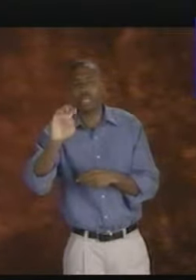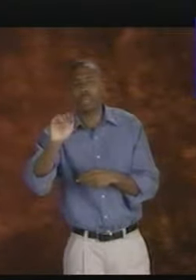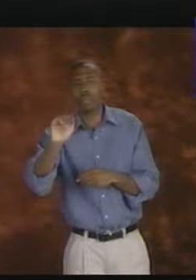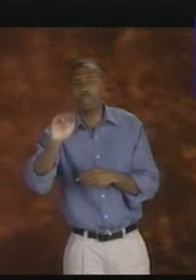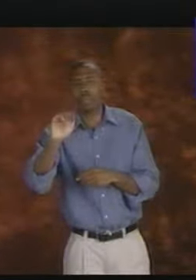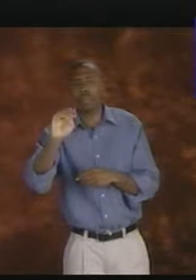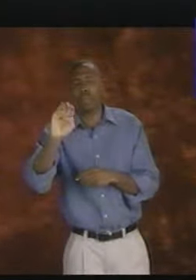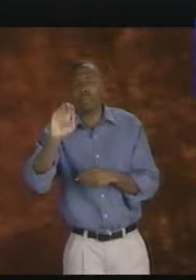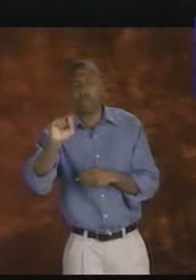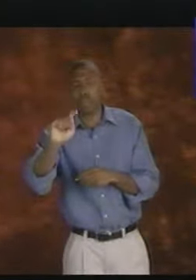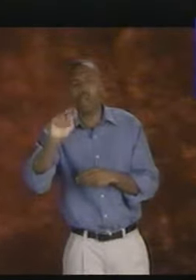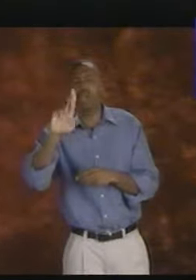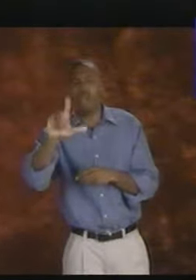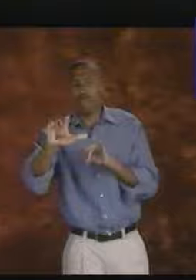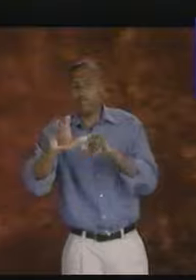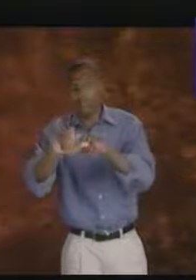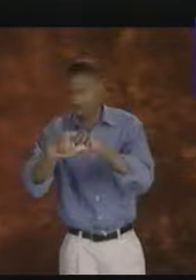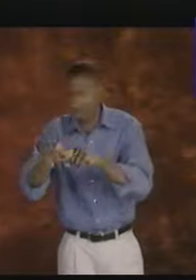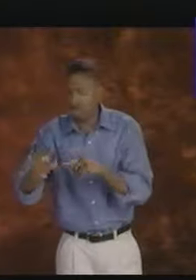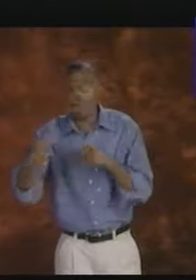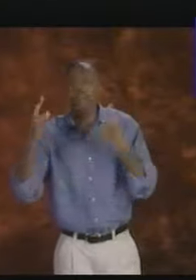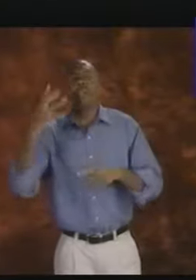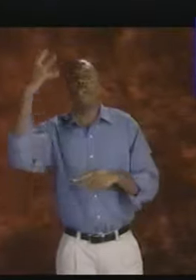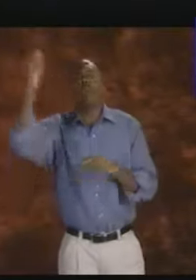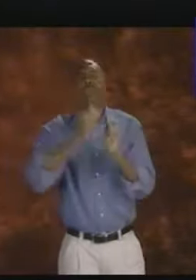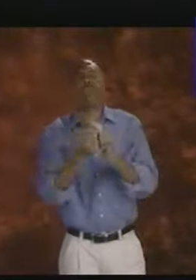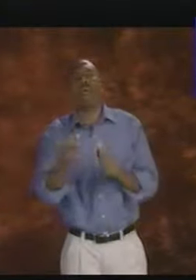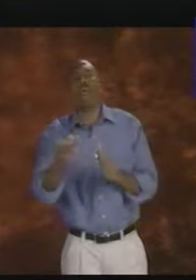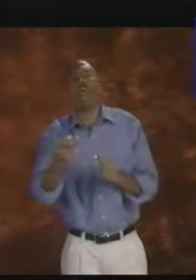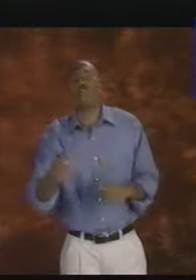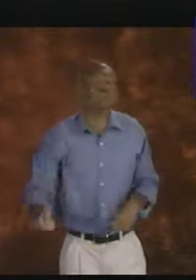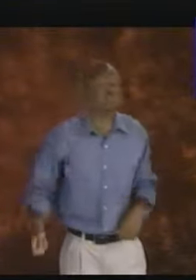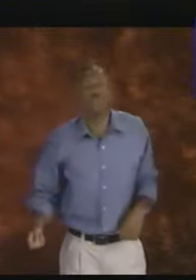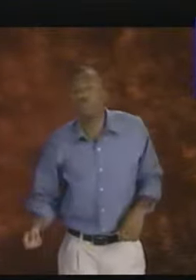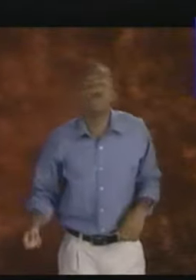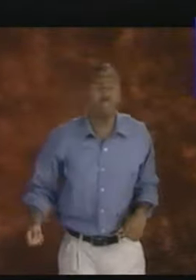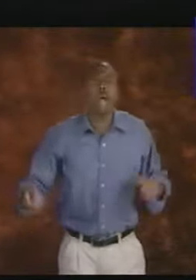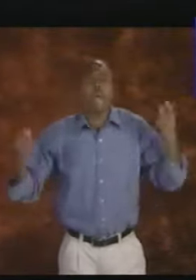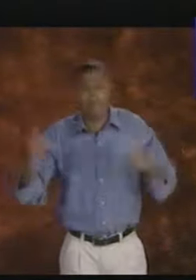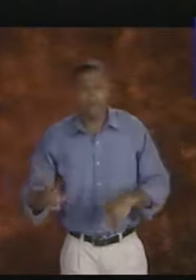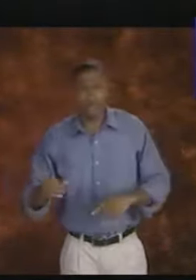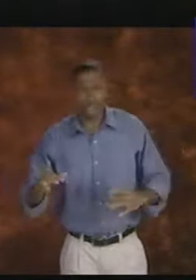His name was George de Mestral, and he was out walking with his dog